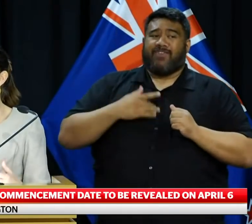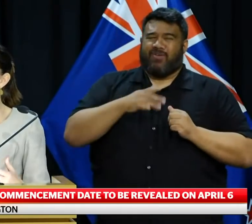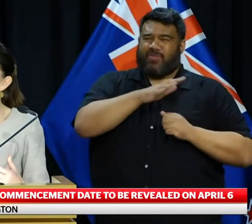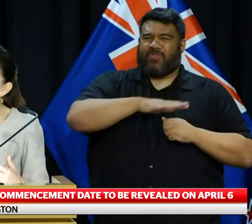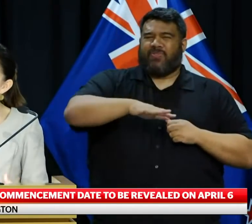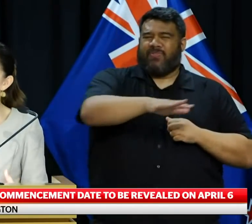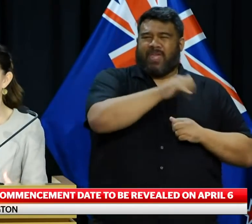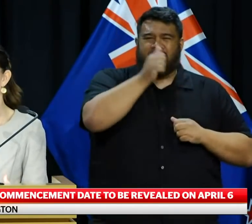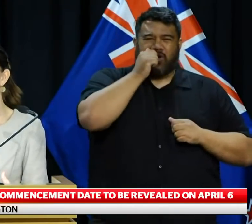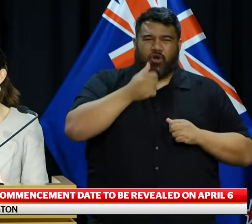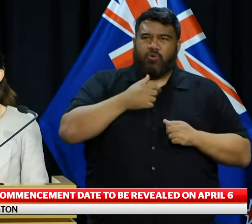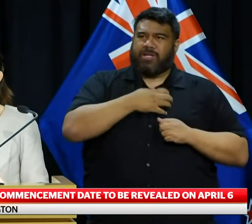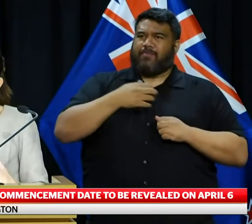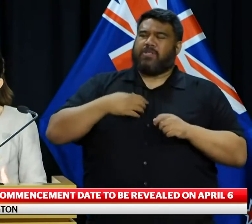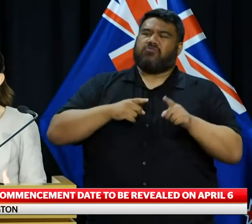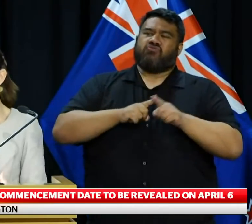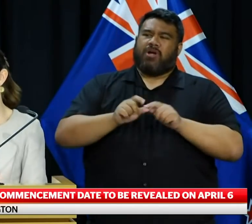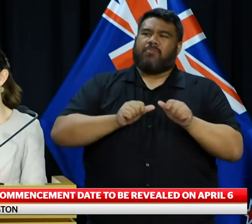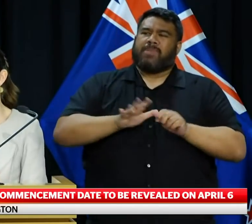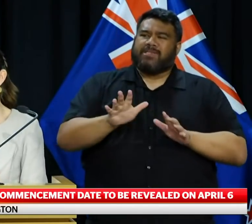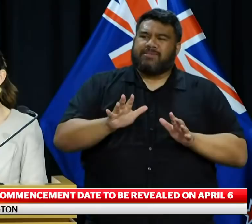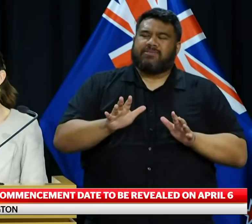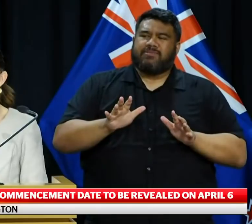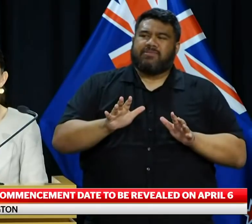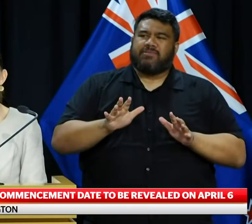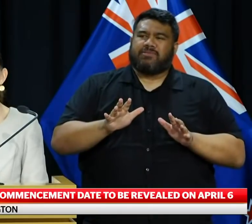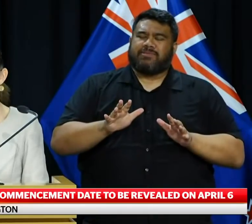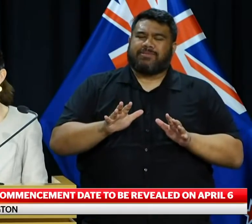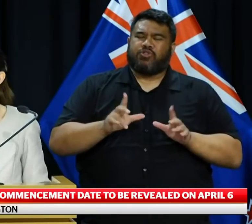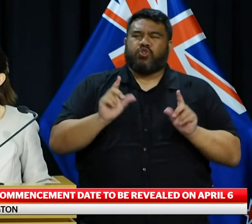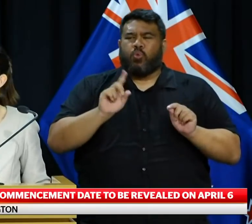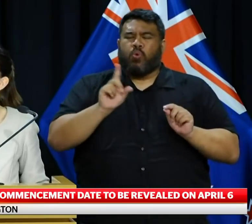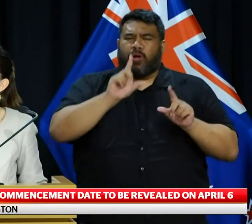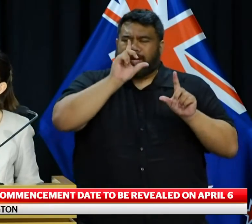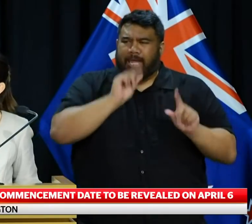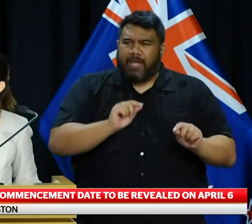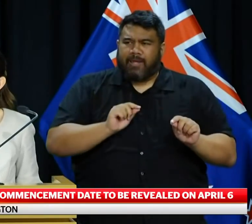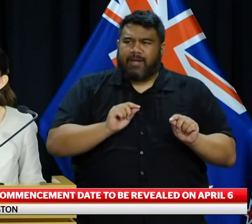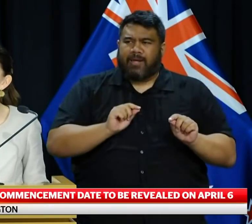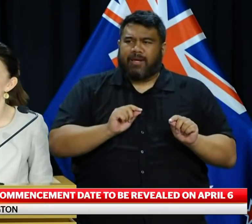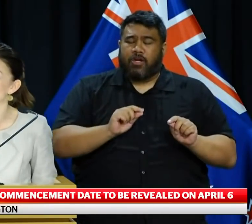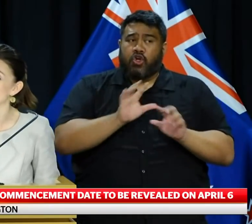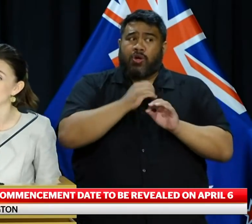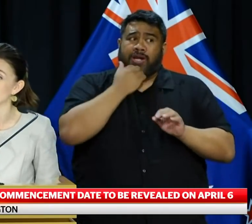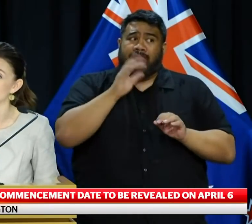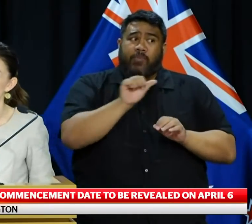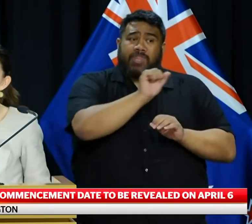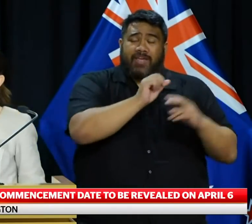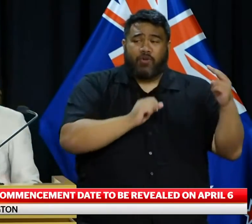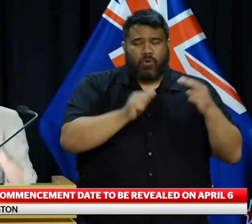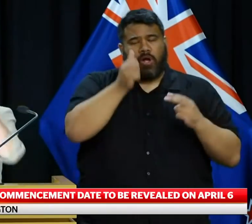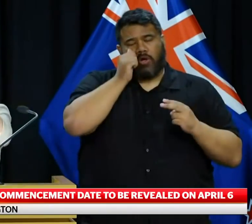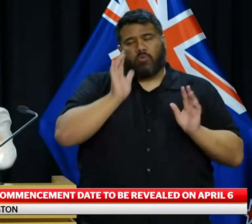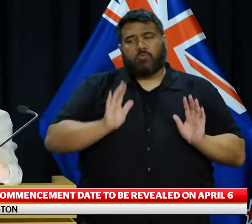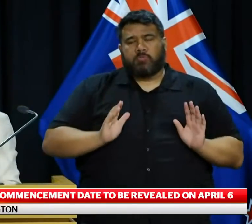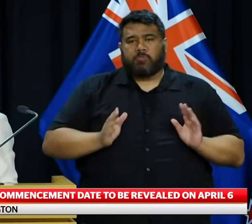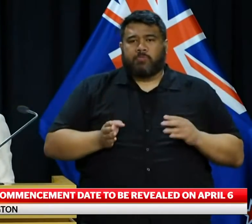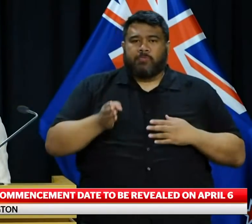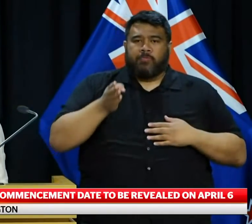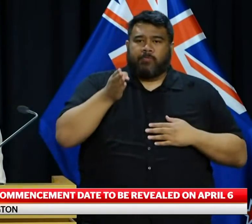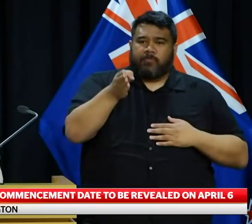accepts that we've done what we can, where we've been able to, but I know it hasn't always been enough from their perspective.